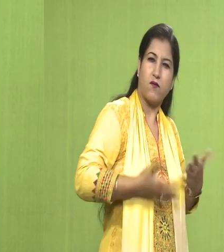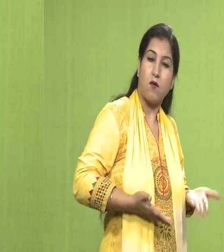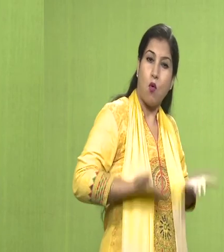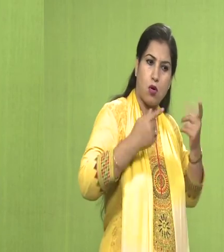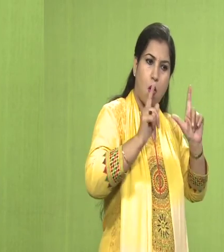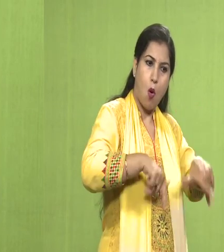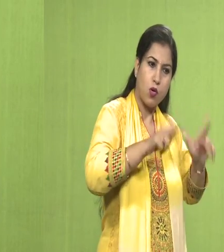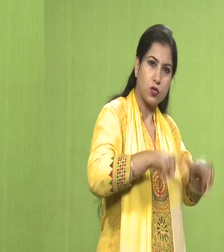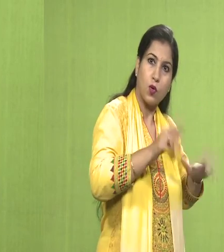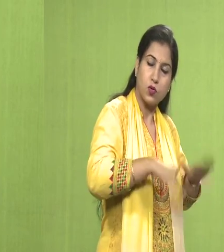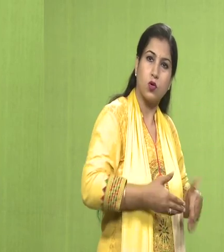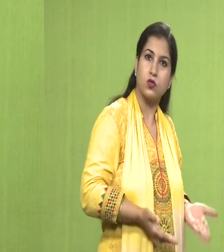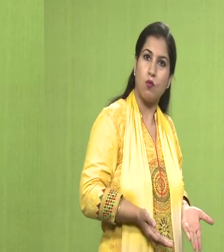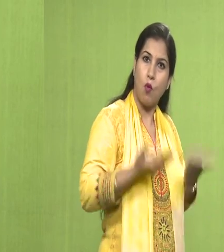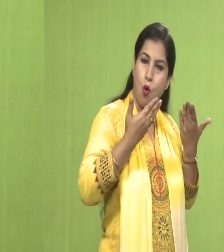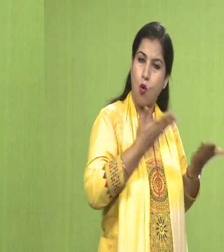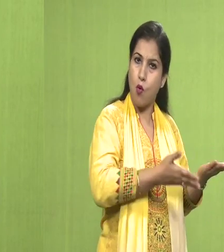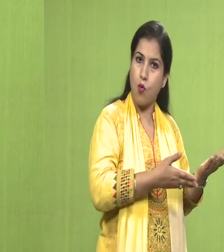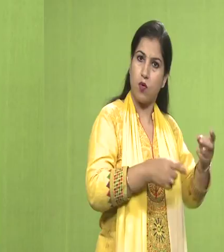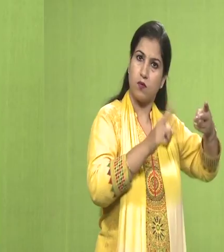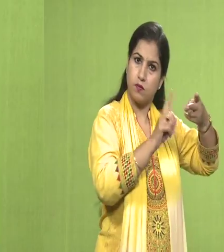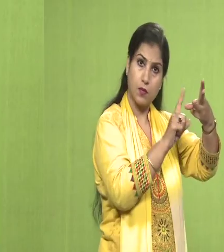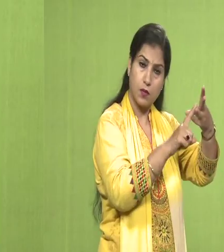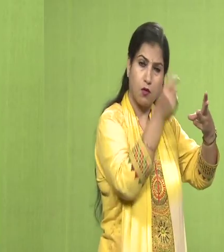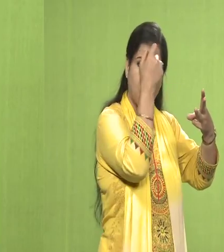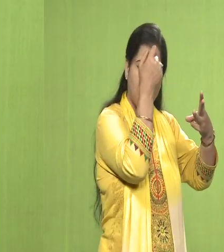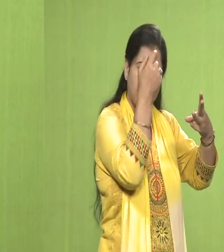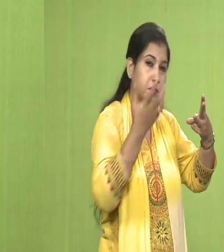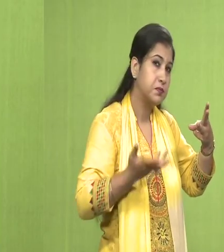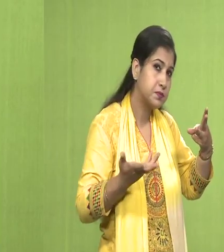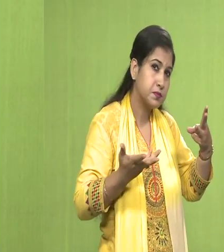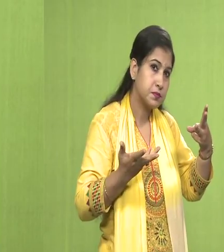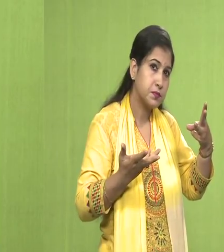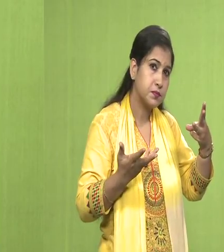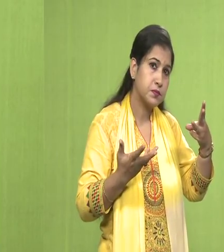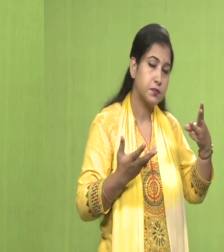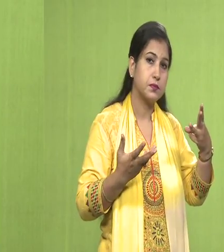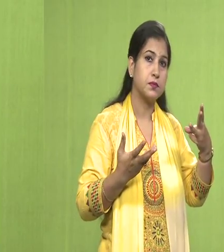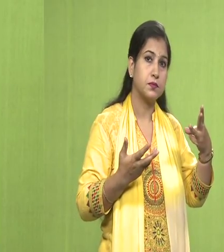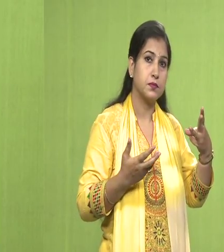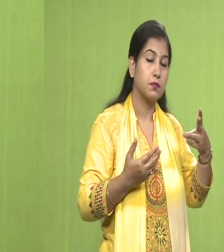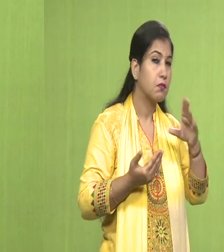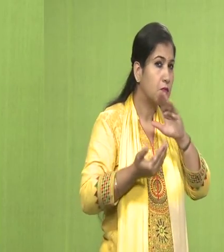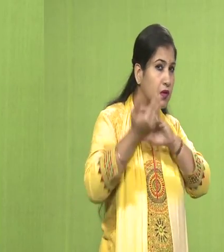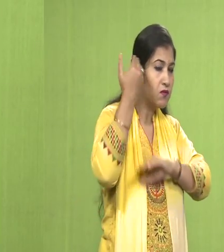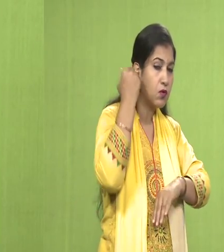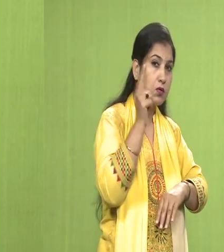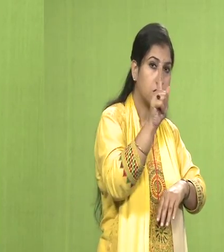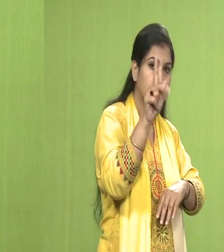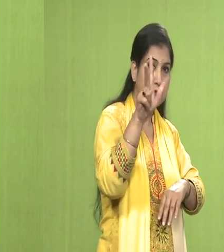colonies suffered losses. Another third problem was during the 18th